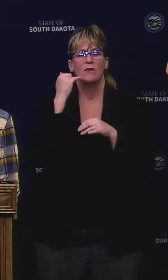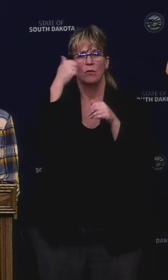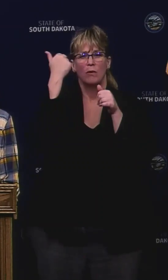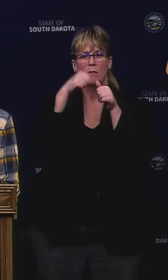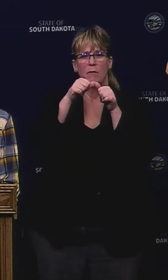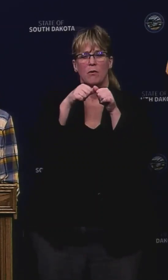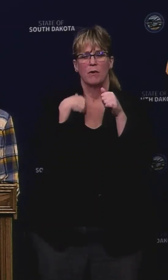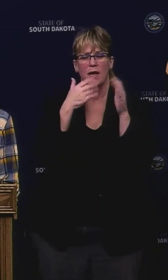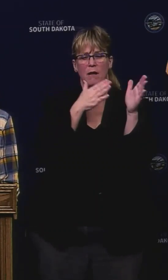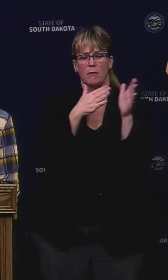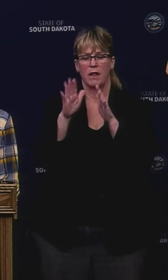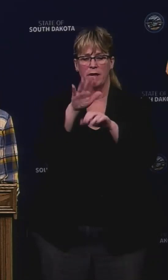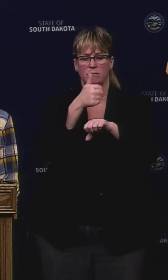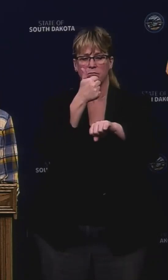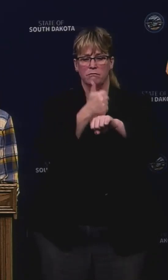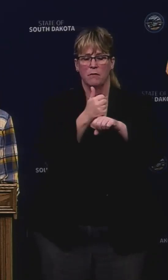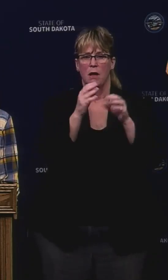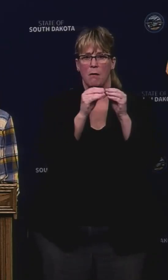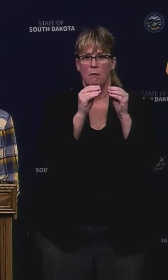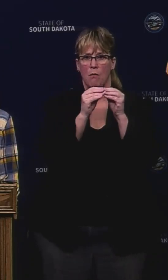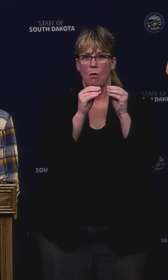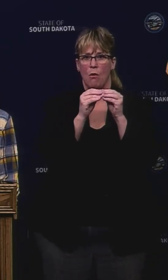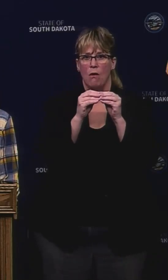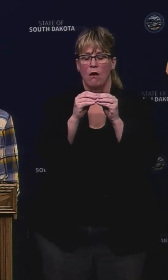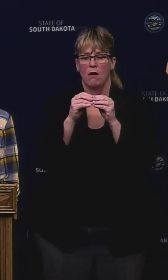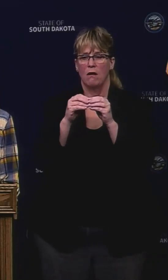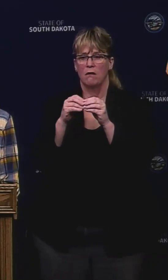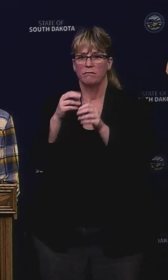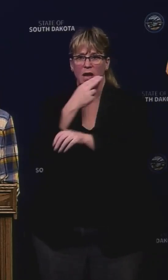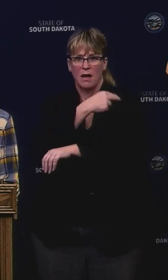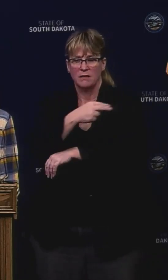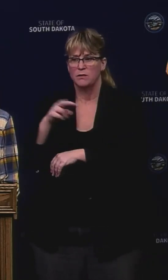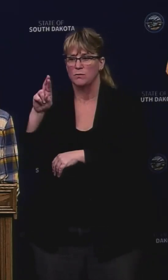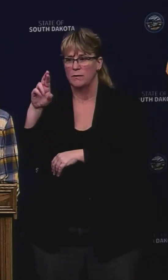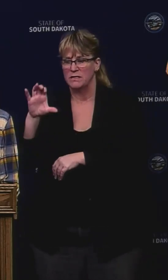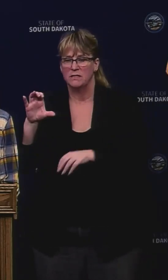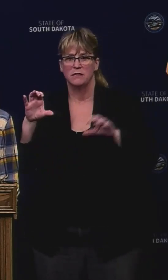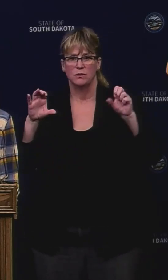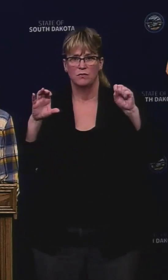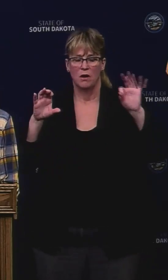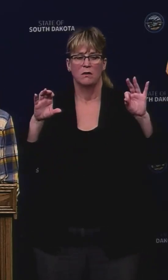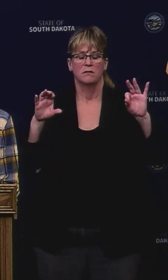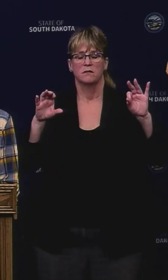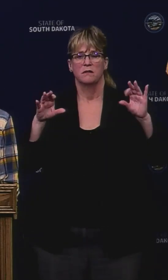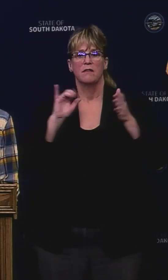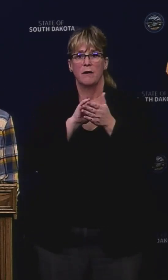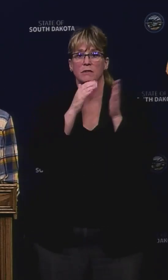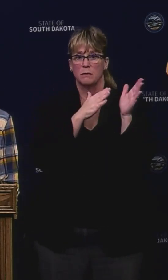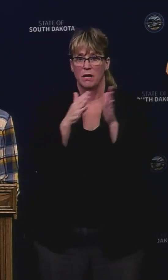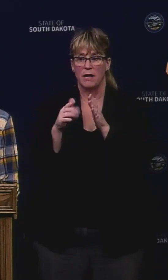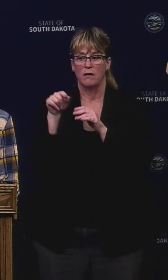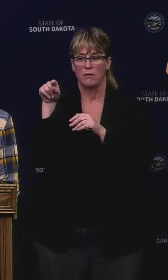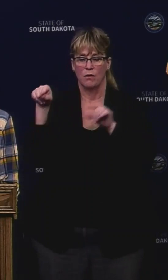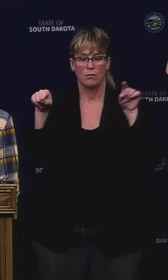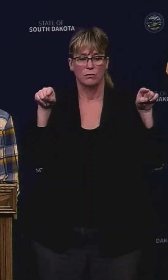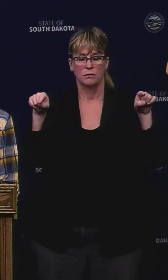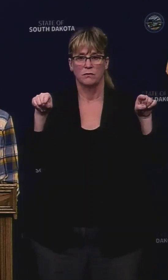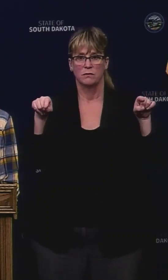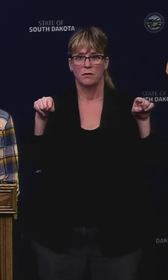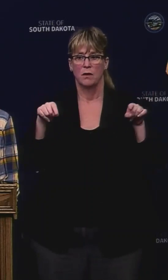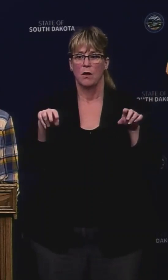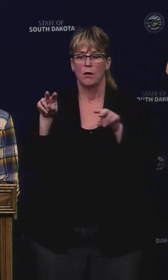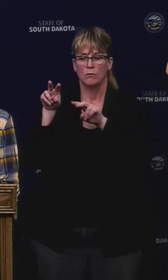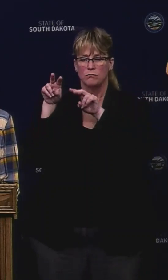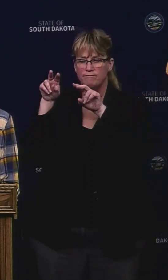a plan to put in place some more facilities in Rapid City and in Sioux Falls, and those are the areas that we'll look at.